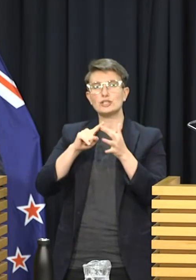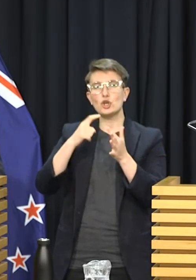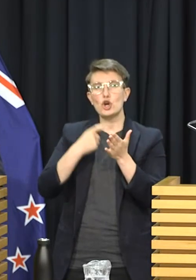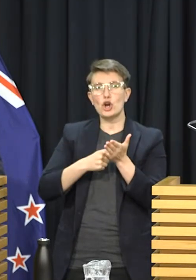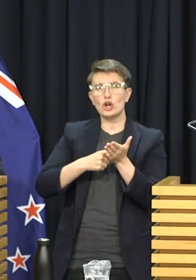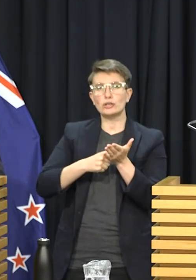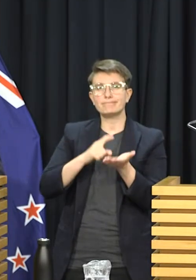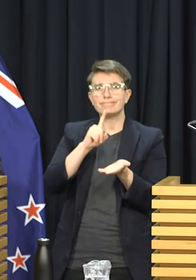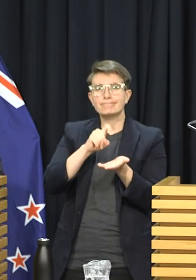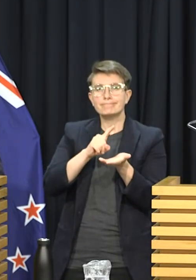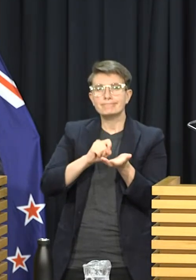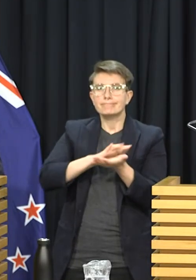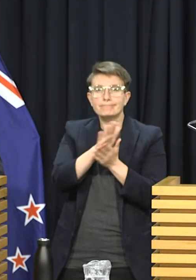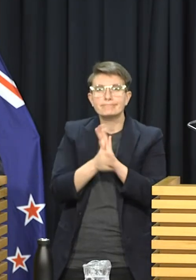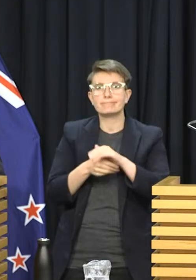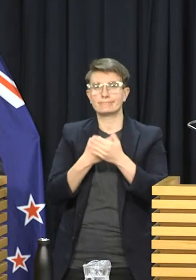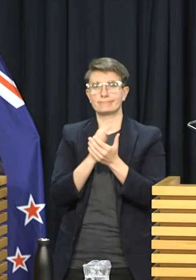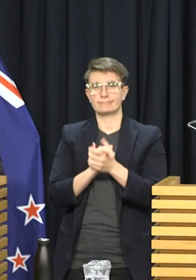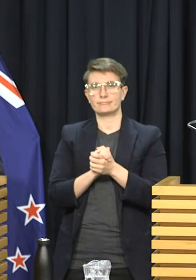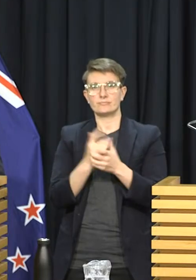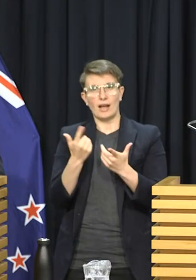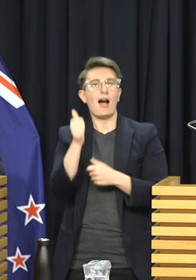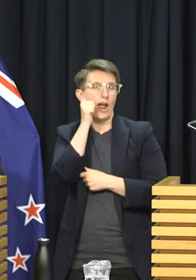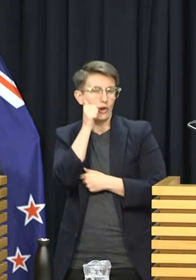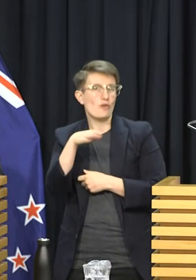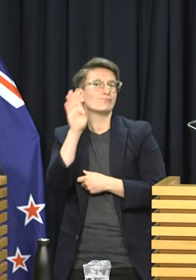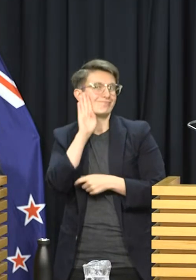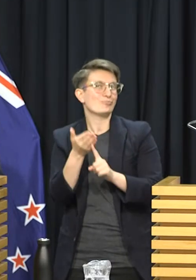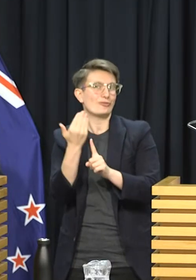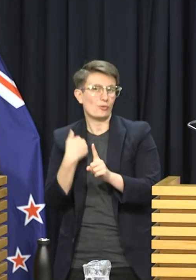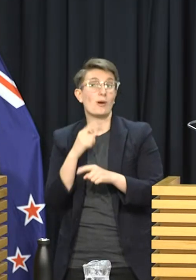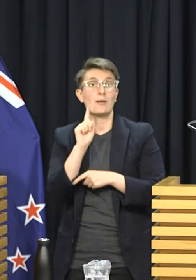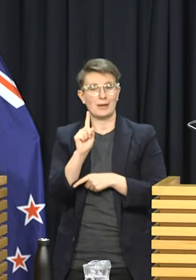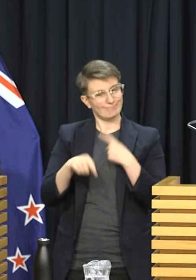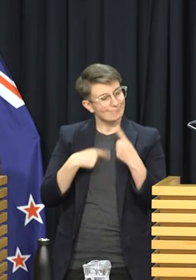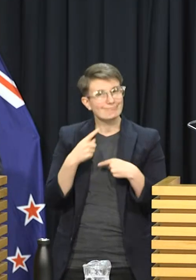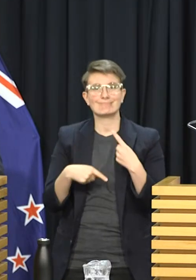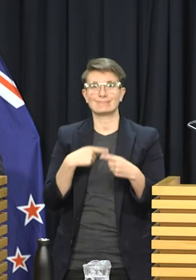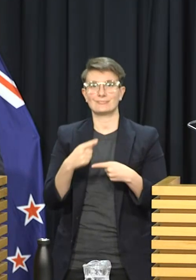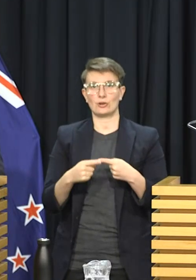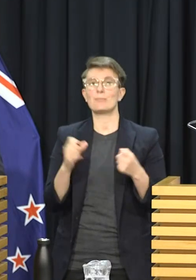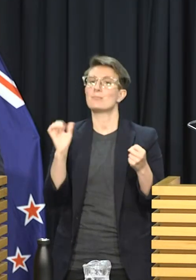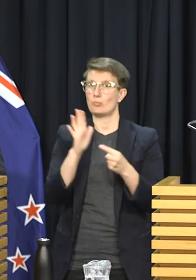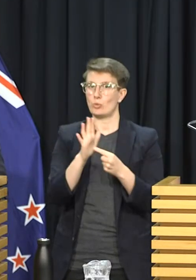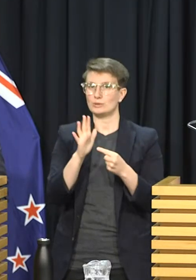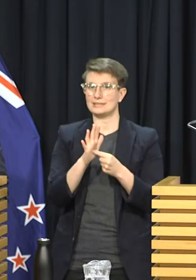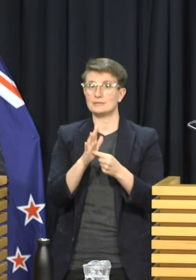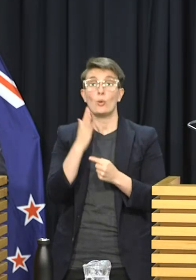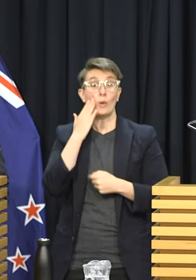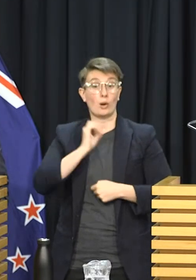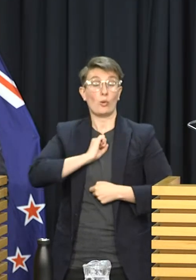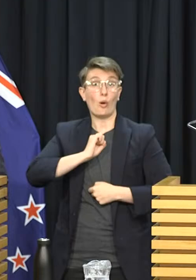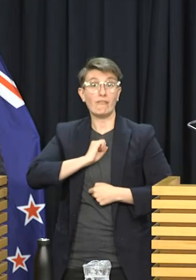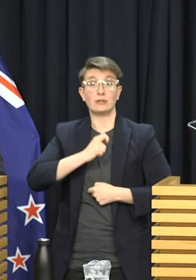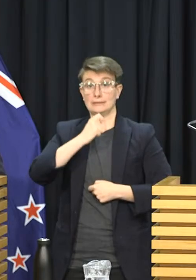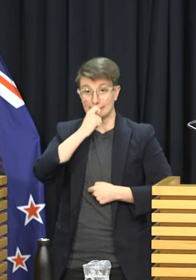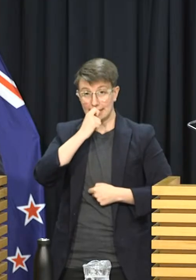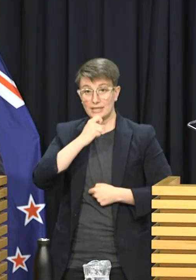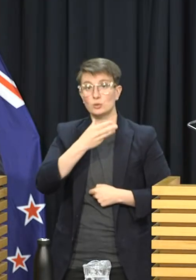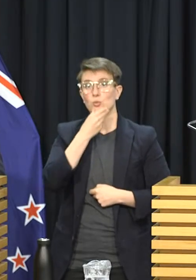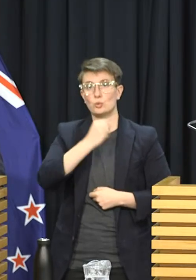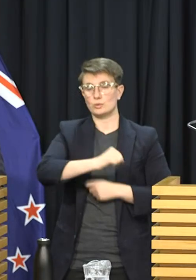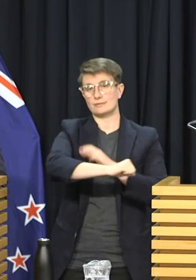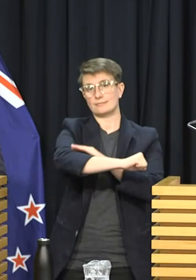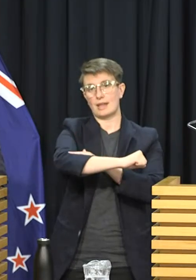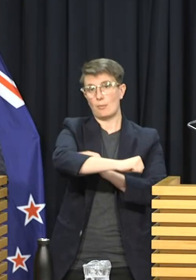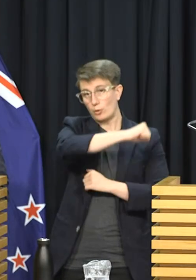to stop the spread of the virus. Coughing into elbows and, of course, staying home when sick. Using